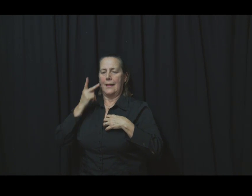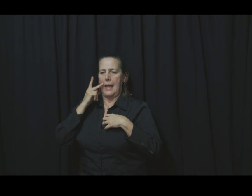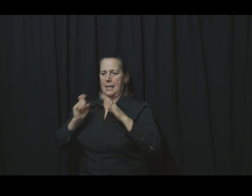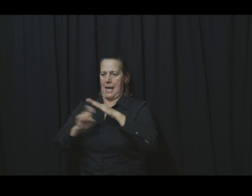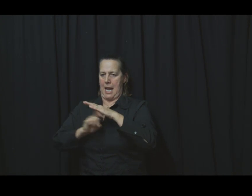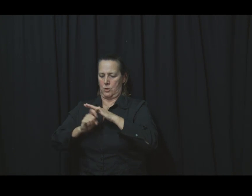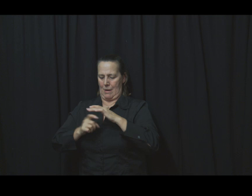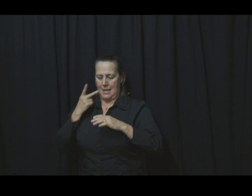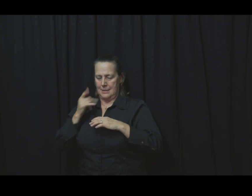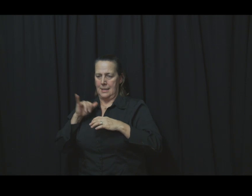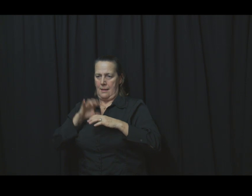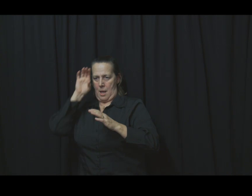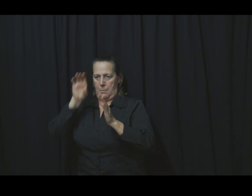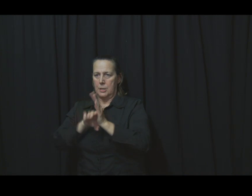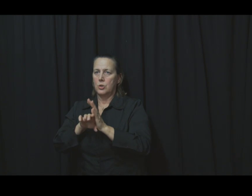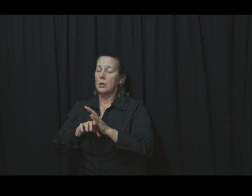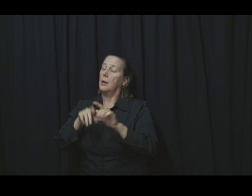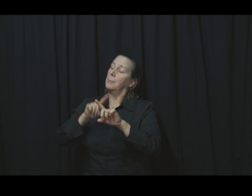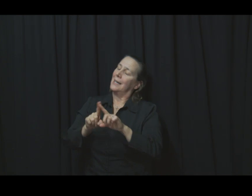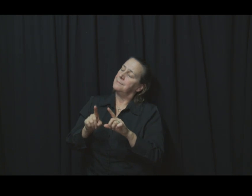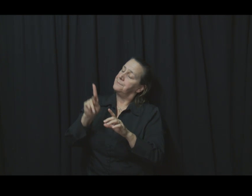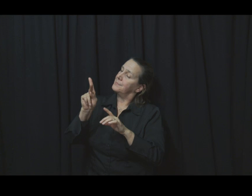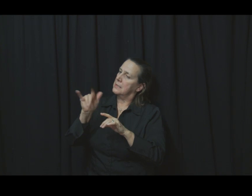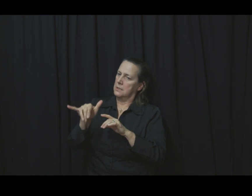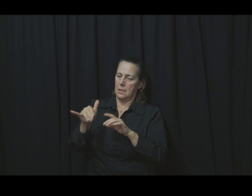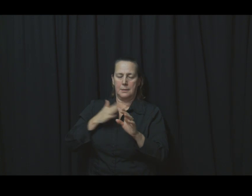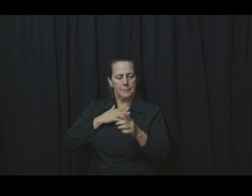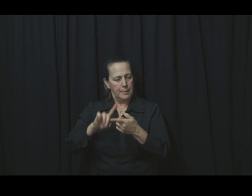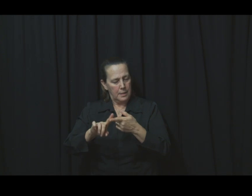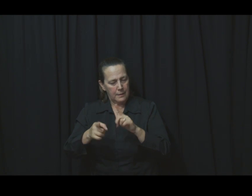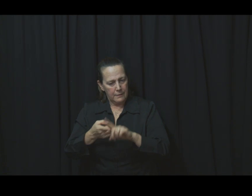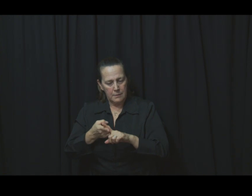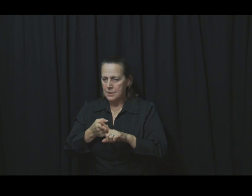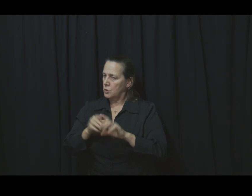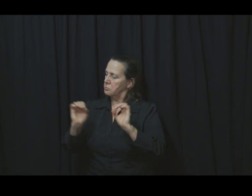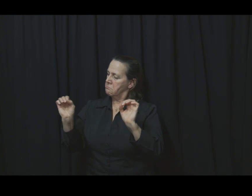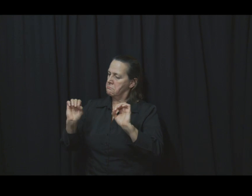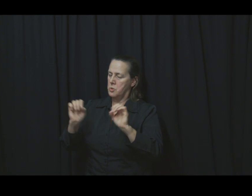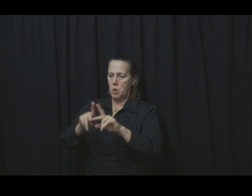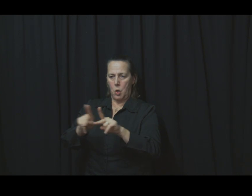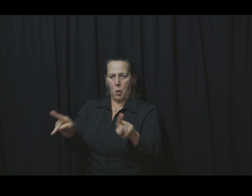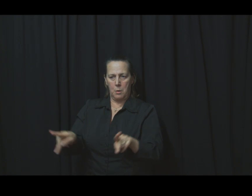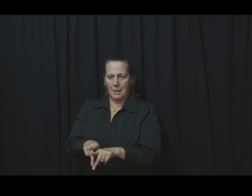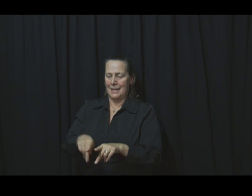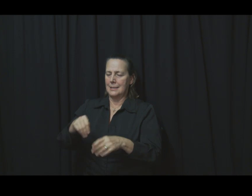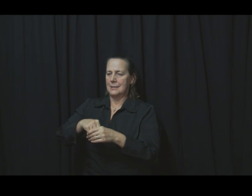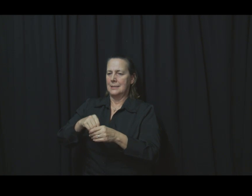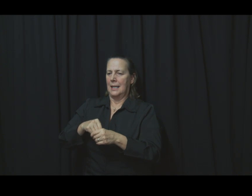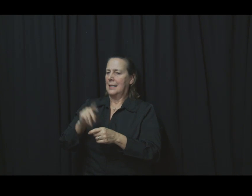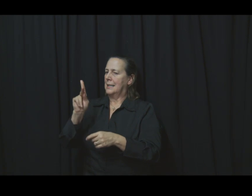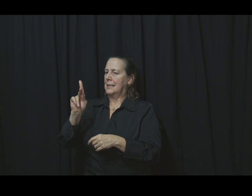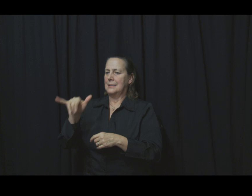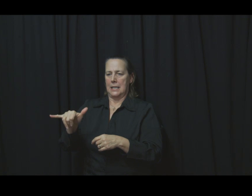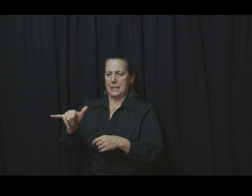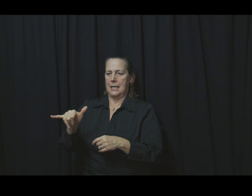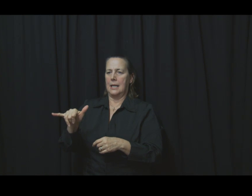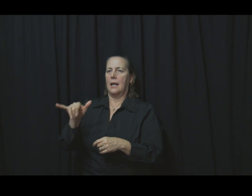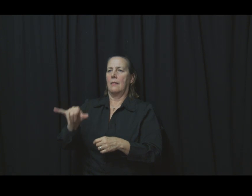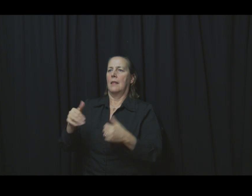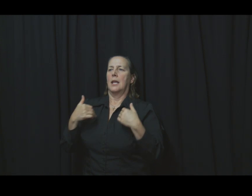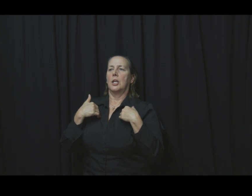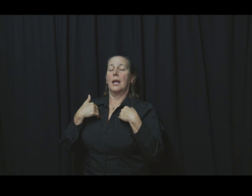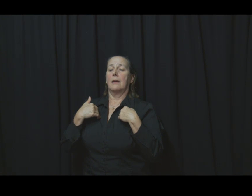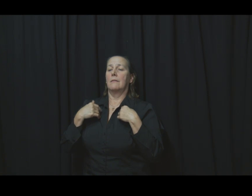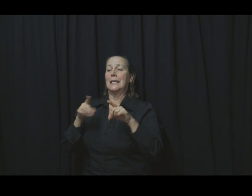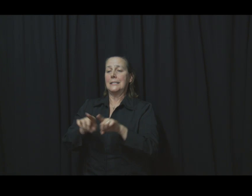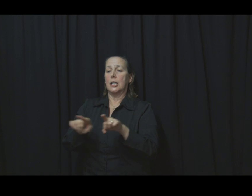want you to consider this. Right now, there is no place in the Commonwealth of Kentucky to get a degree in